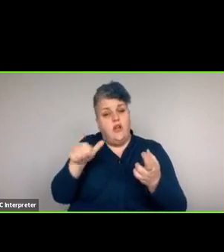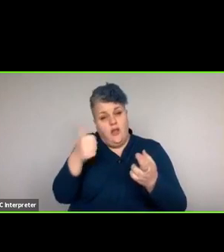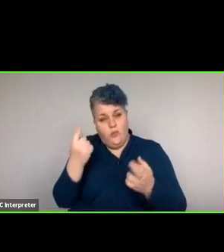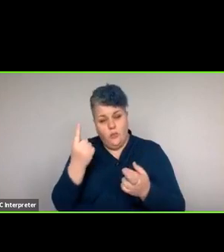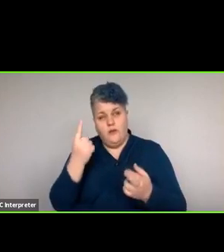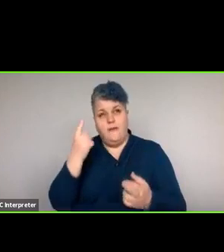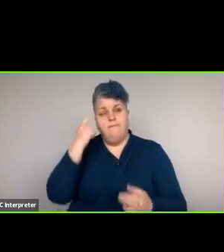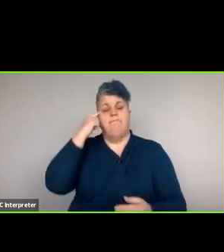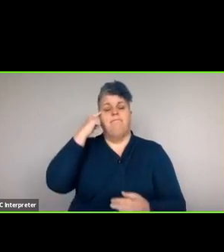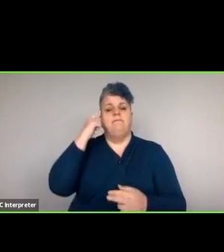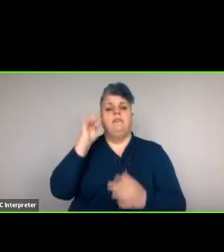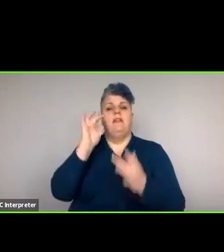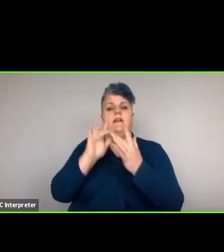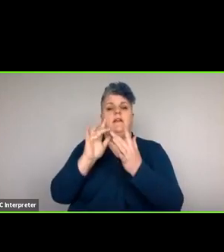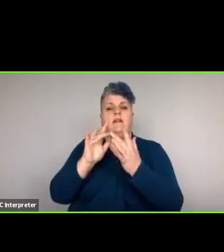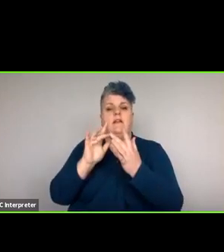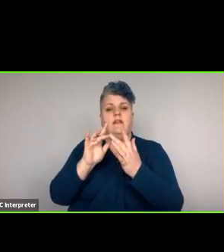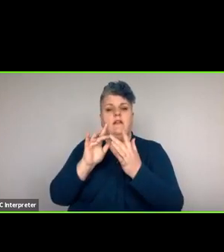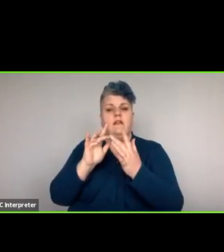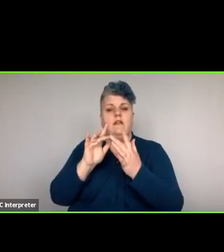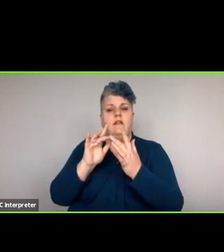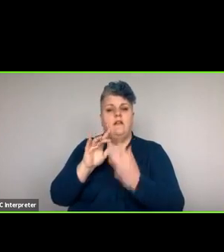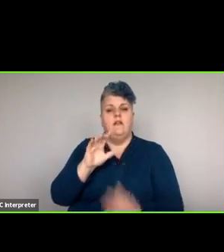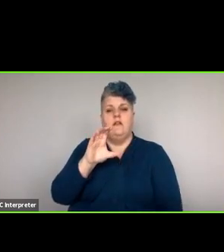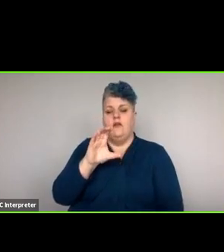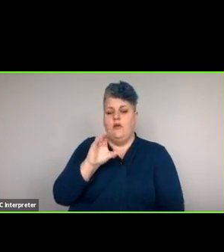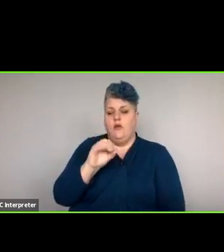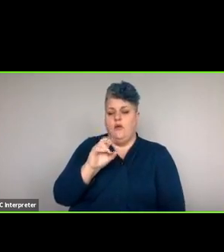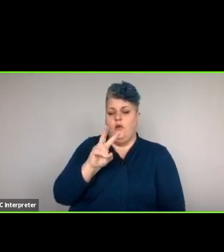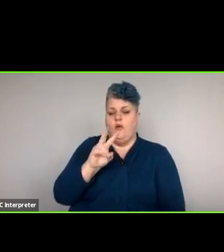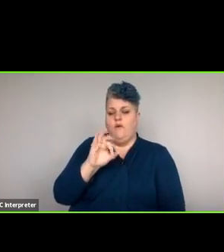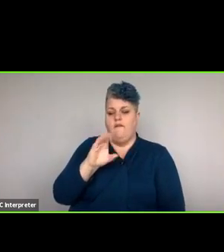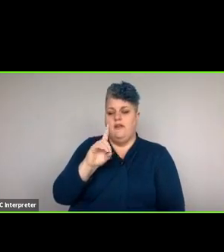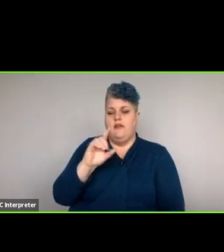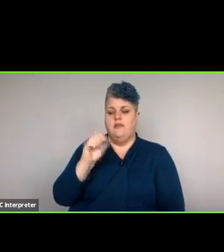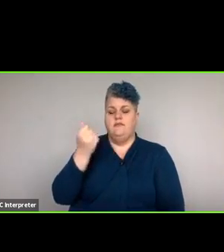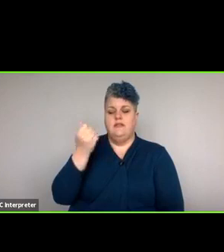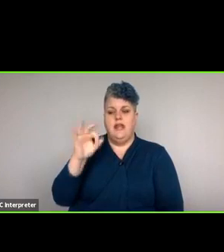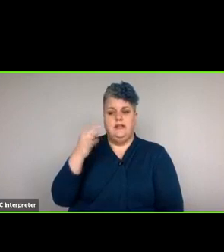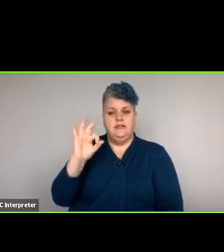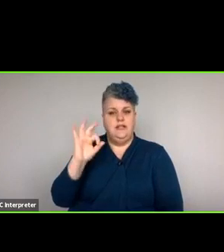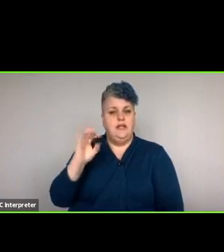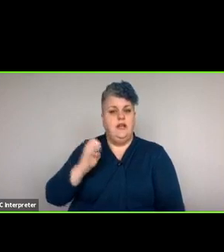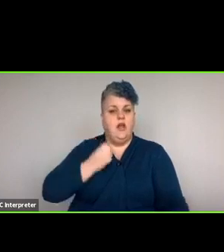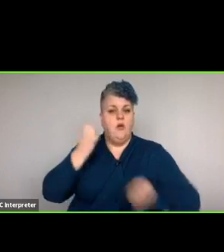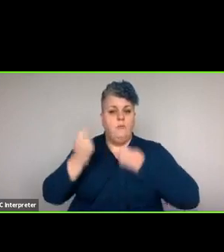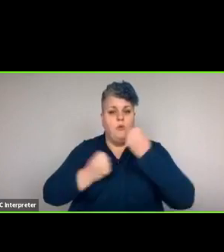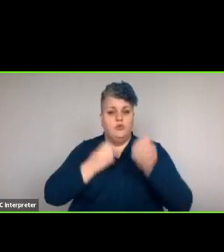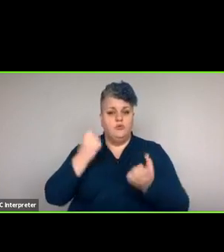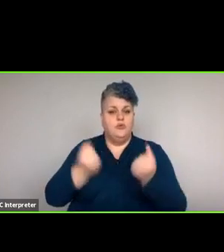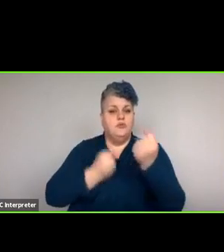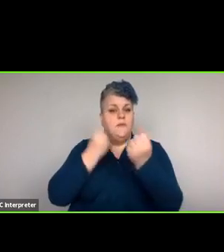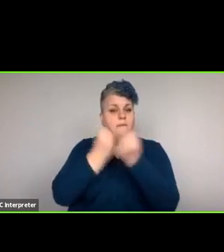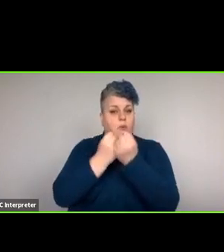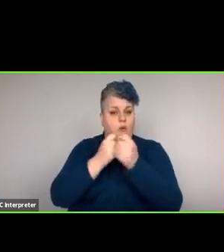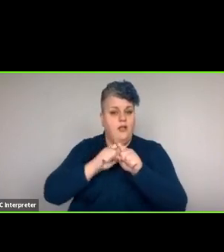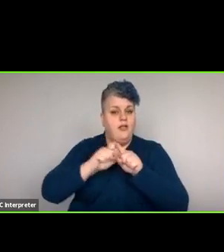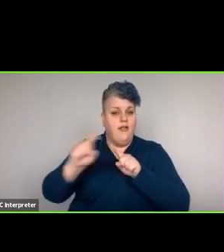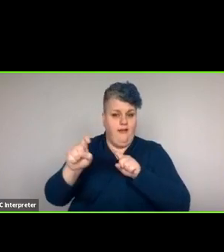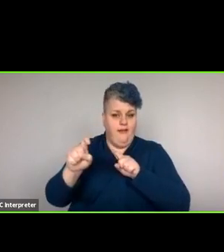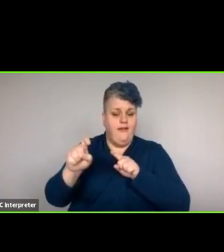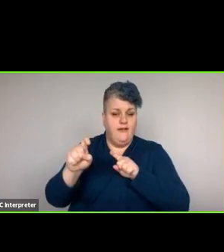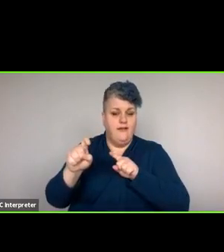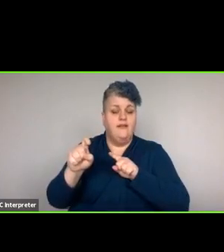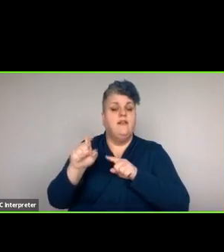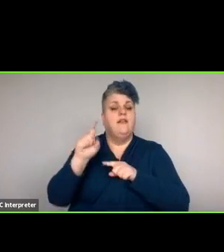to contact the COVID-19 emotional support line. That is a line that is there